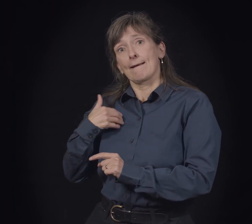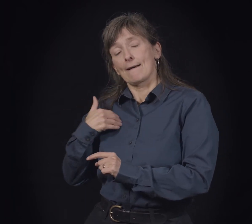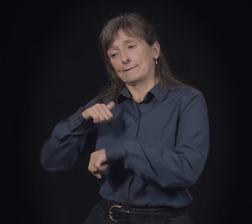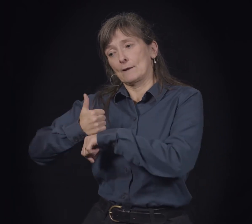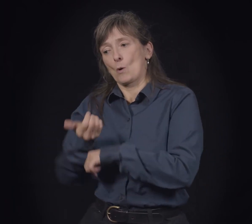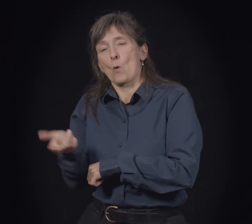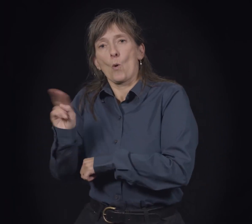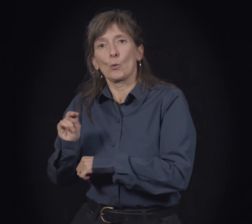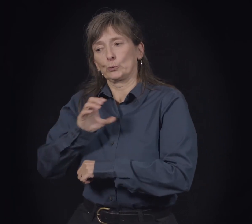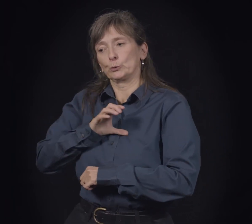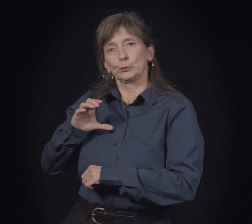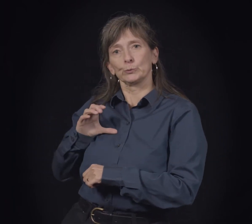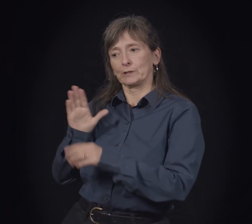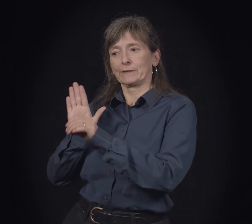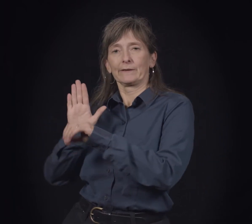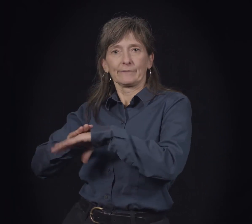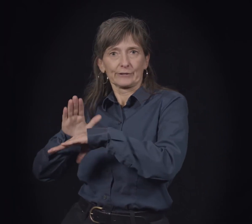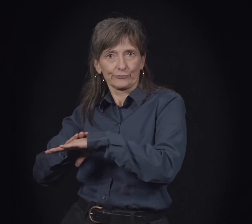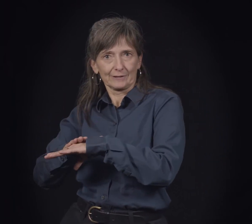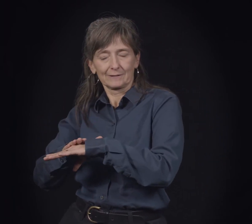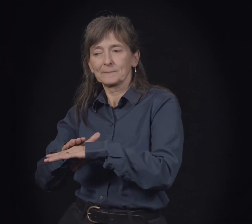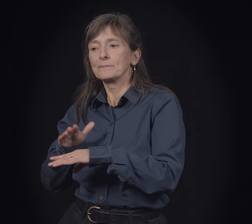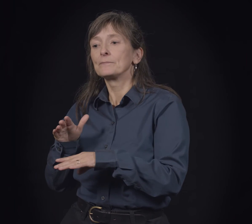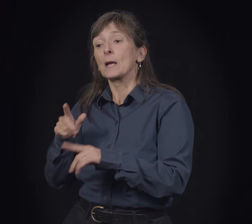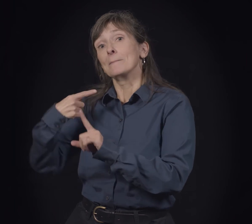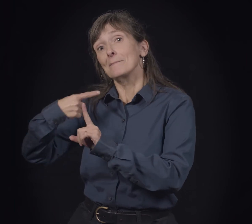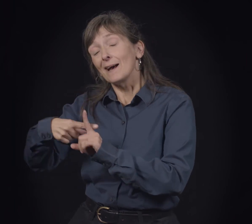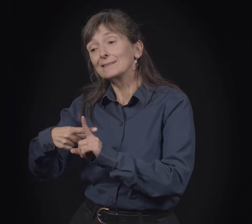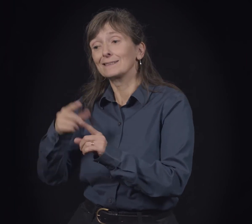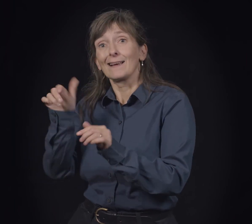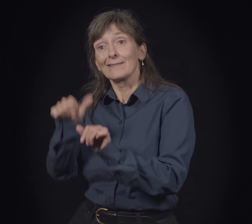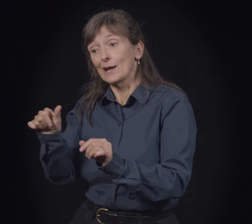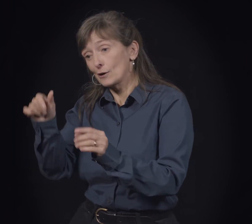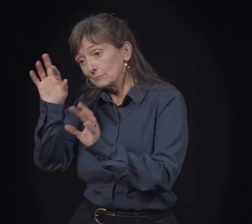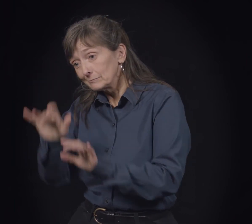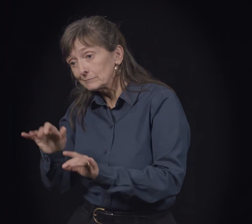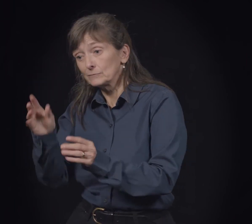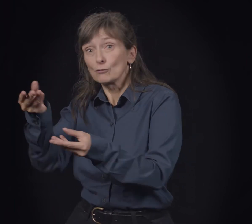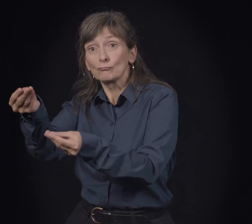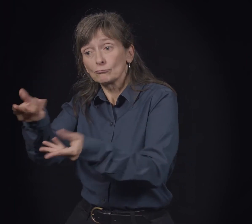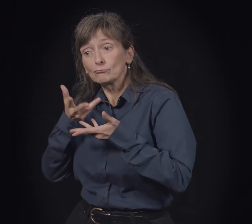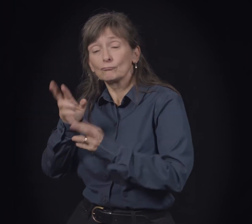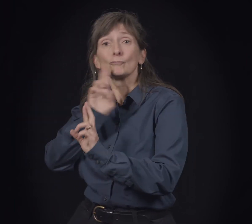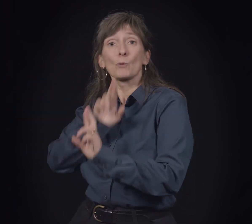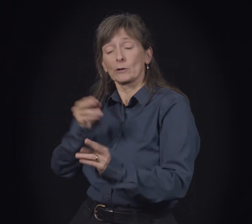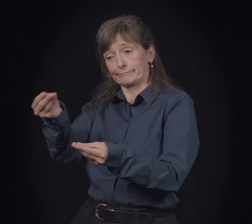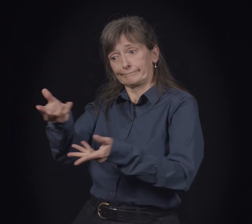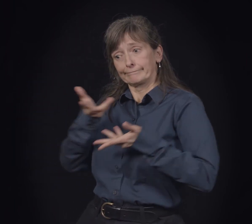and confidence by having reports by the Auditor General or similar figure. Consider creating